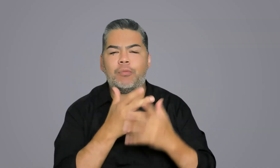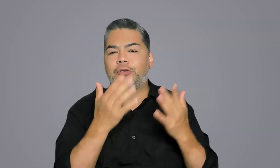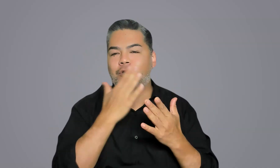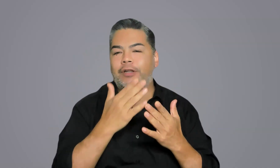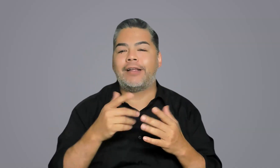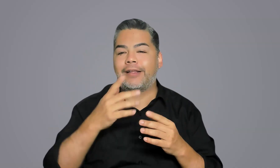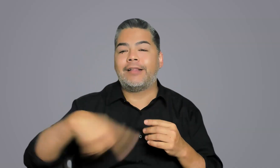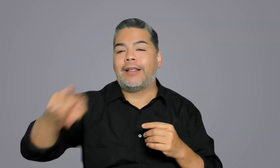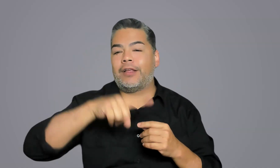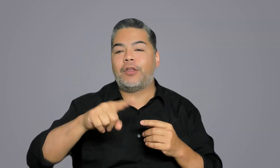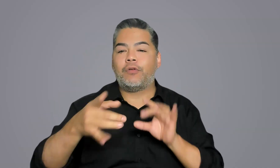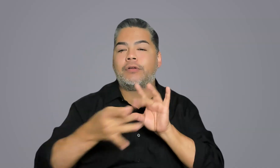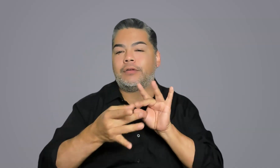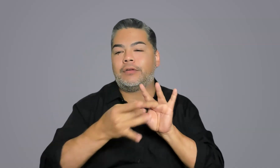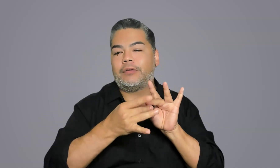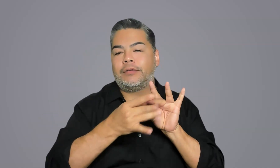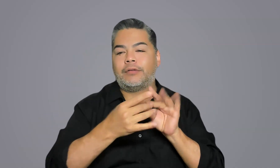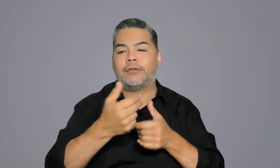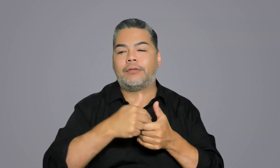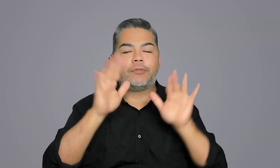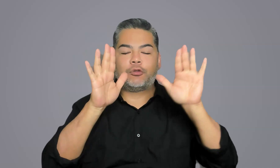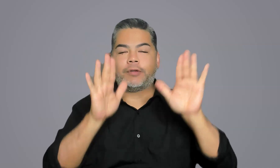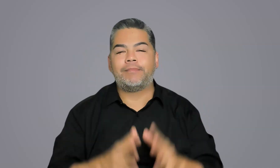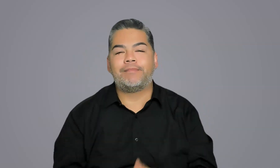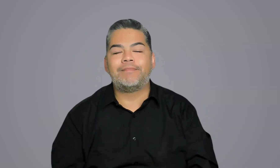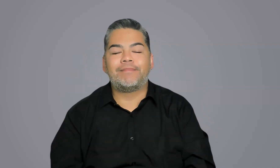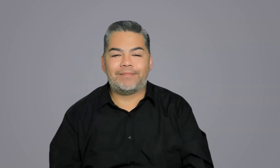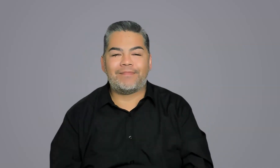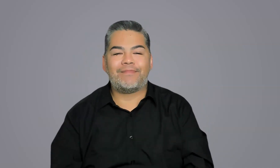for chiming in and engaging. It's been really great.